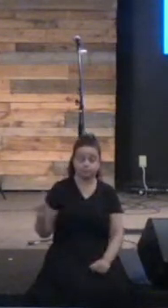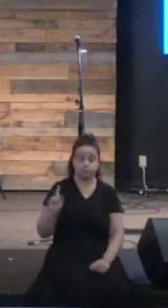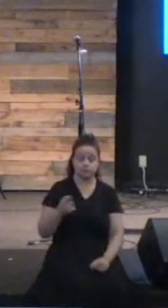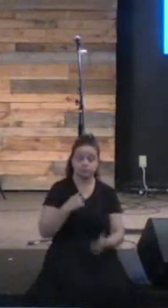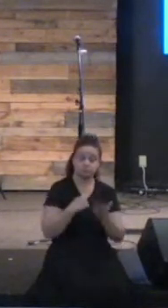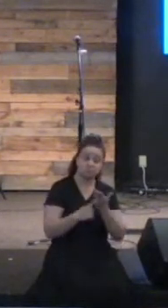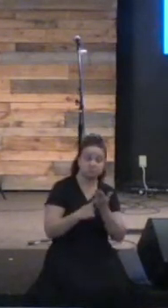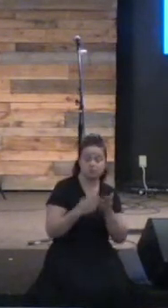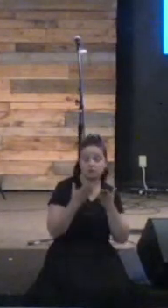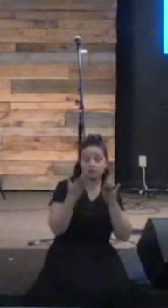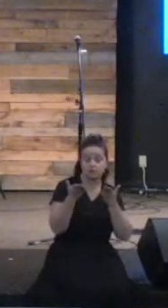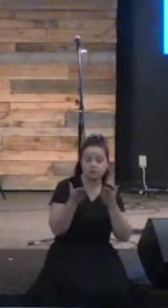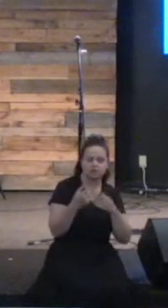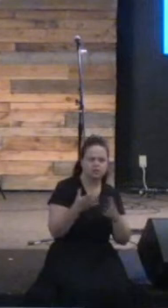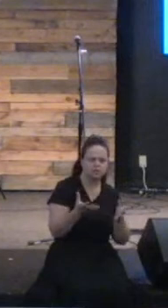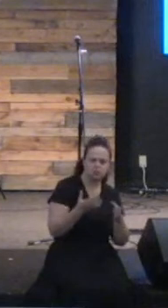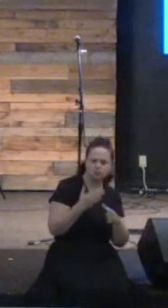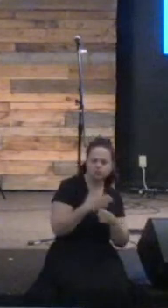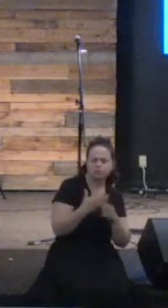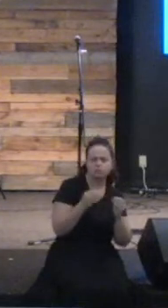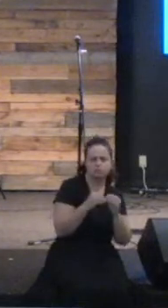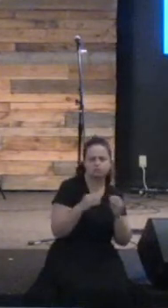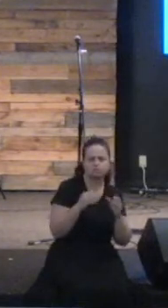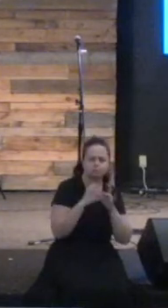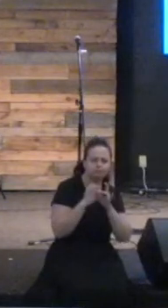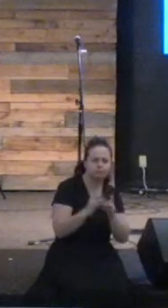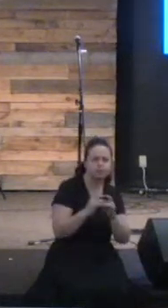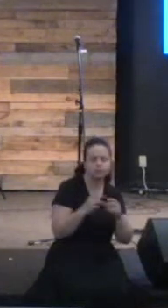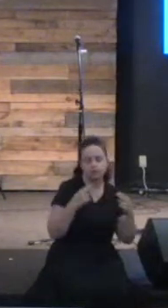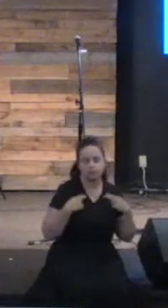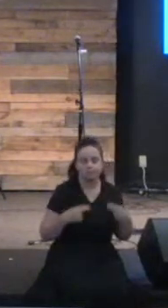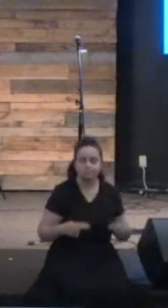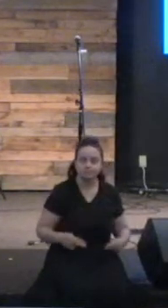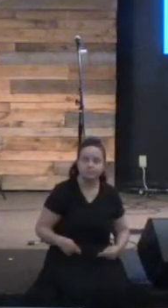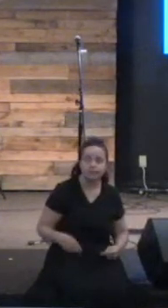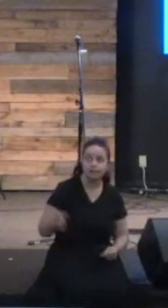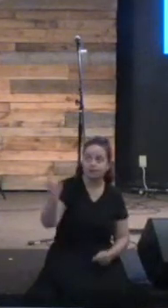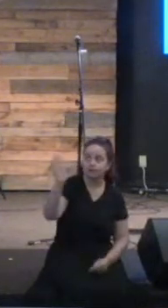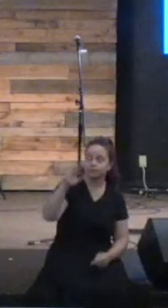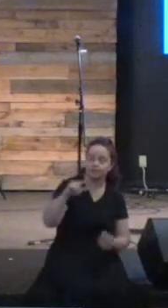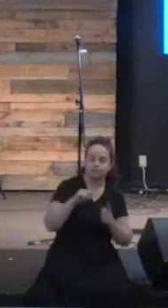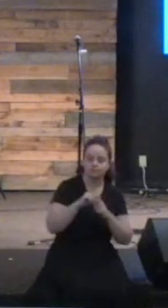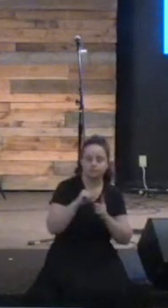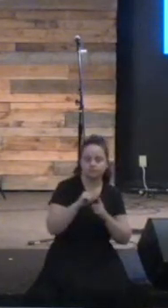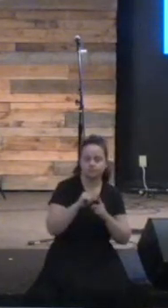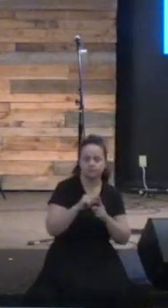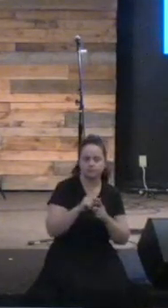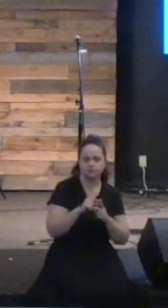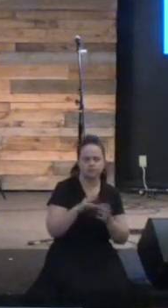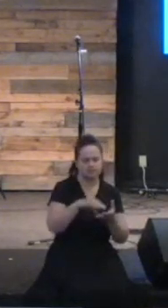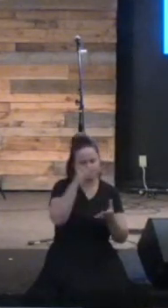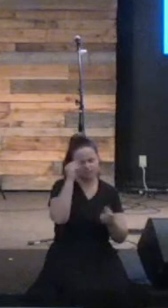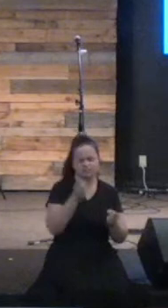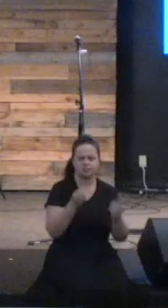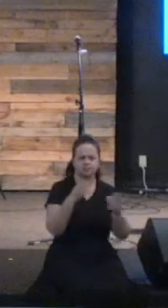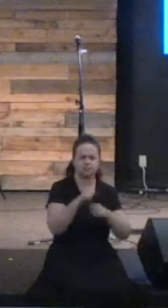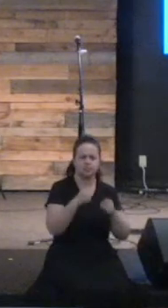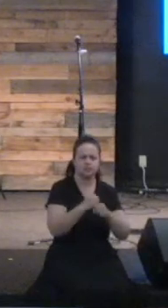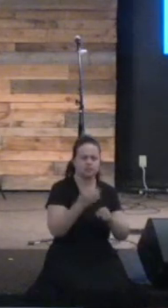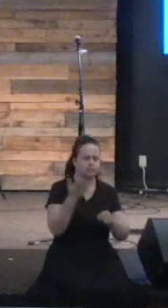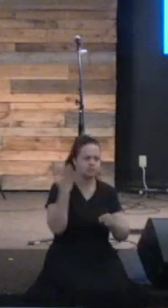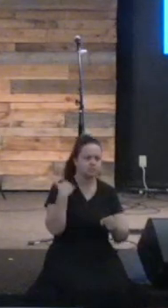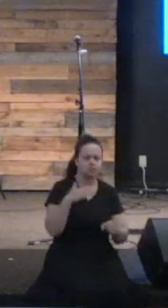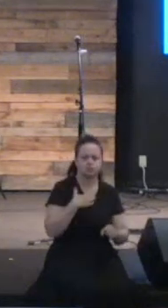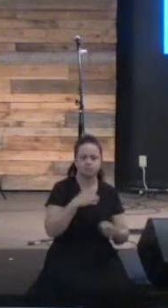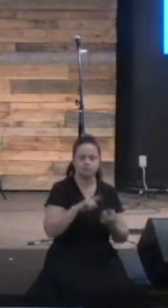more about the humanity of God's word and it's learned us some many years ago matter of fact it was a guest speaker